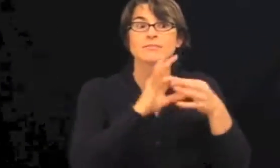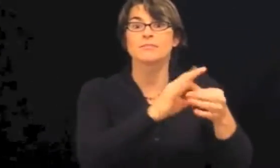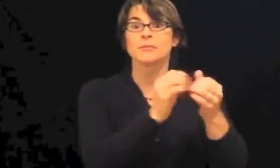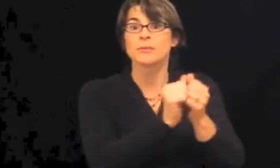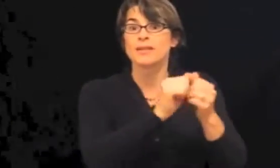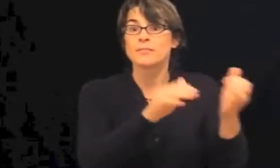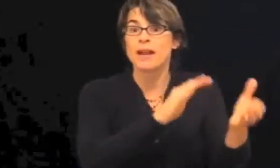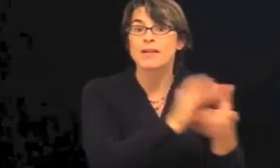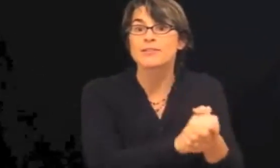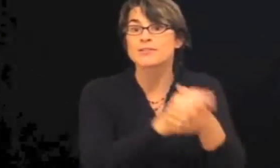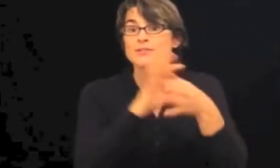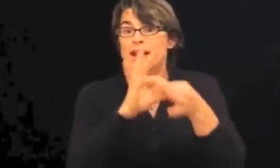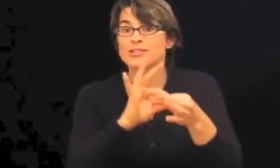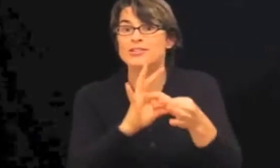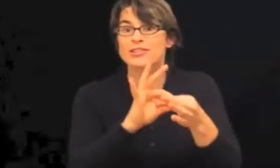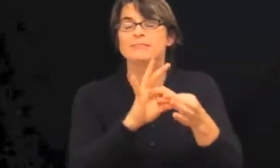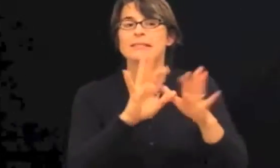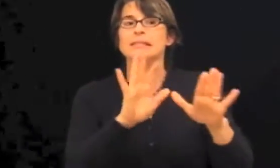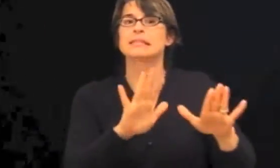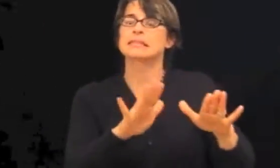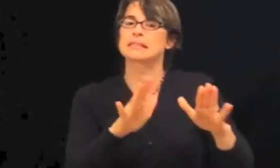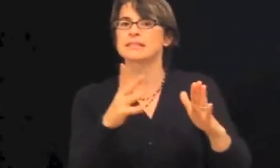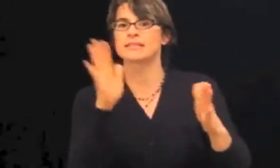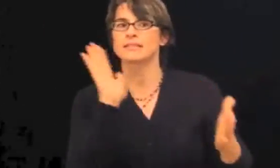people feel frustration and stress with their marriage relationship.